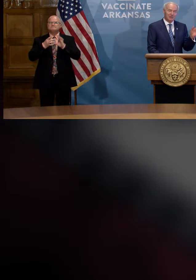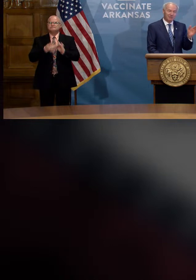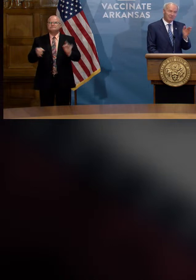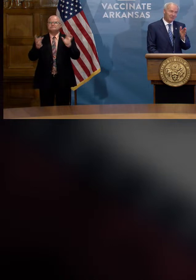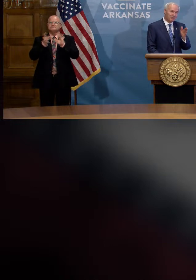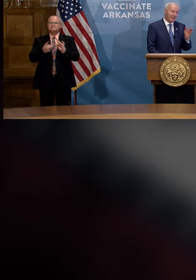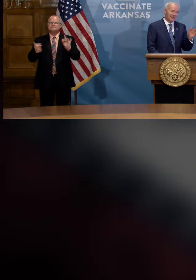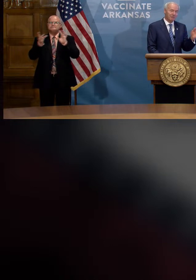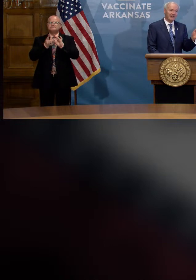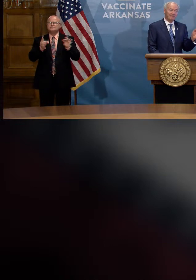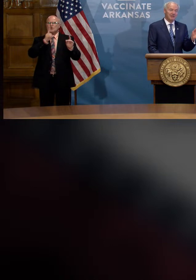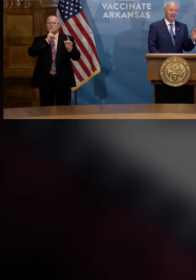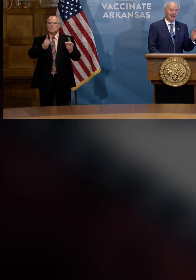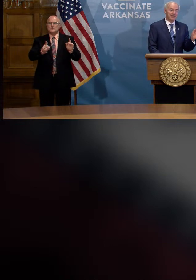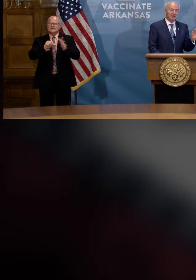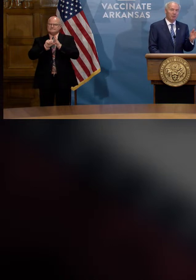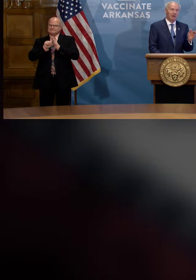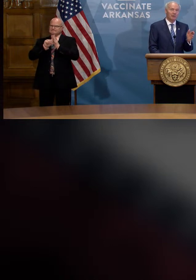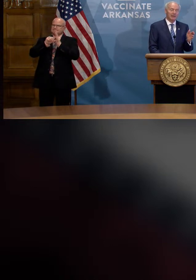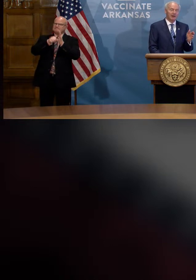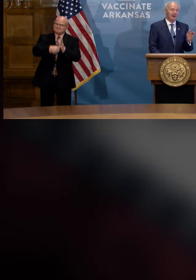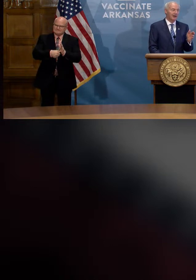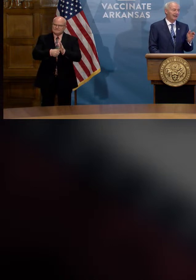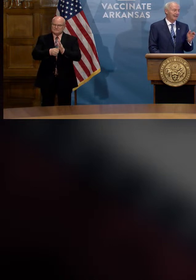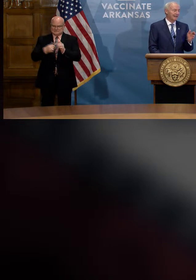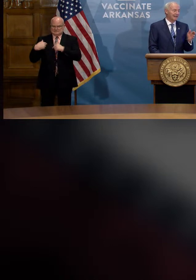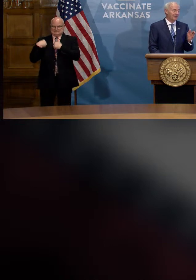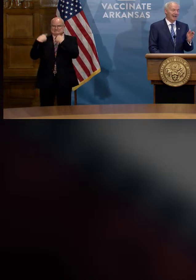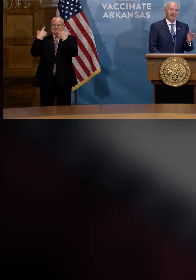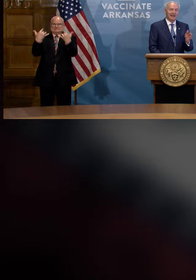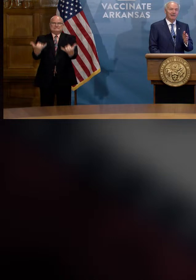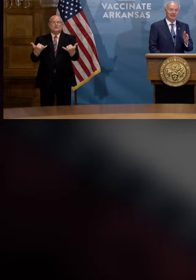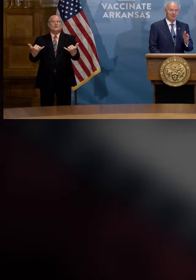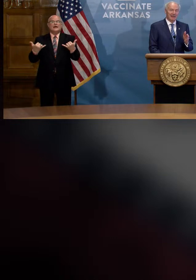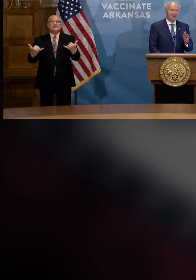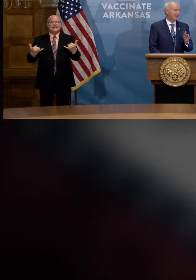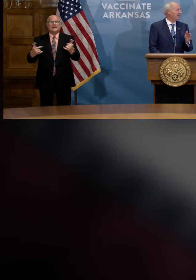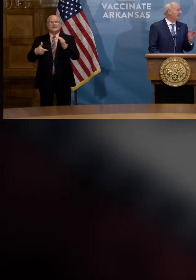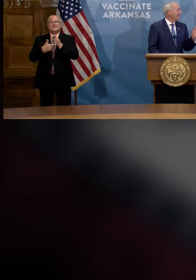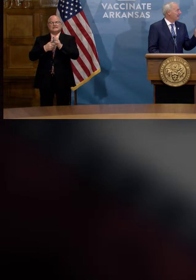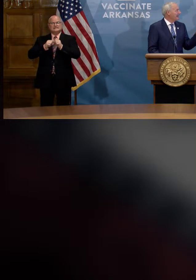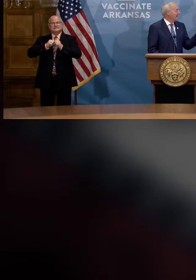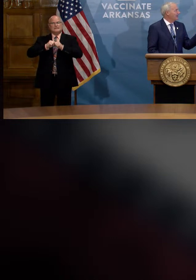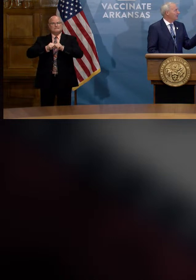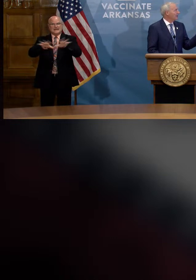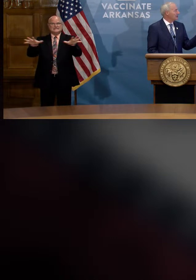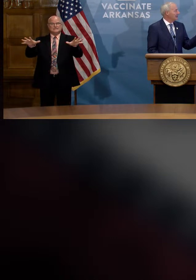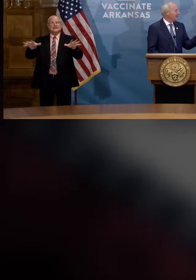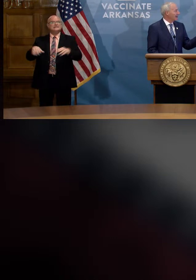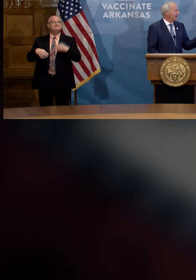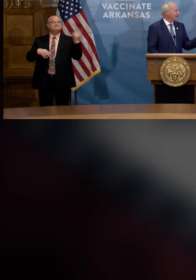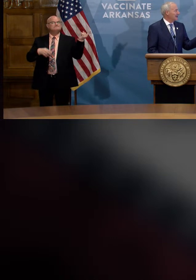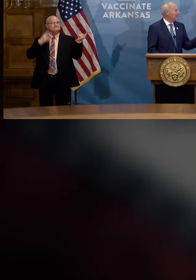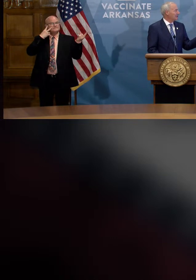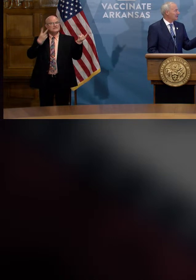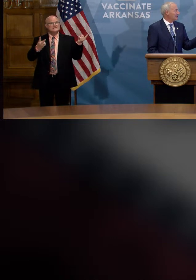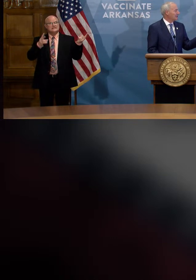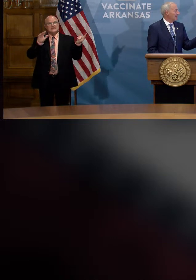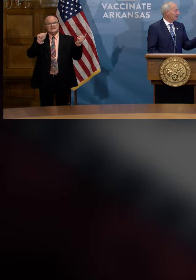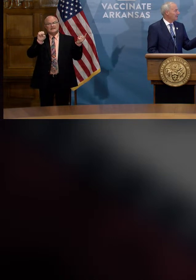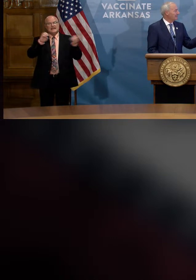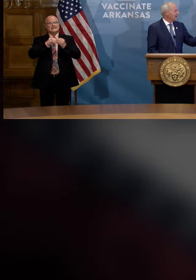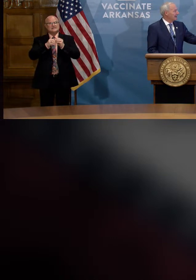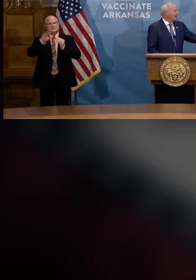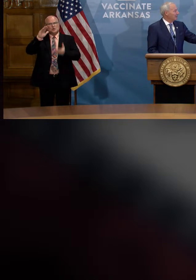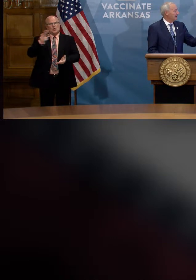time just really re-emphasizing where we are right now in this pandemic. And you can see our case numbers are